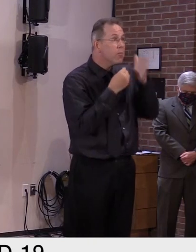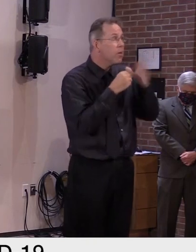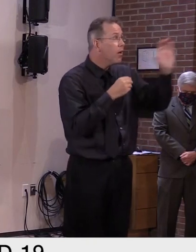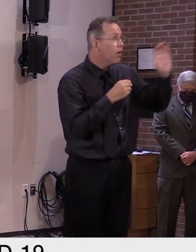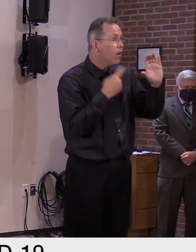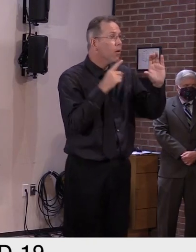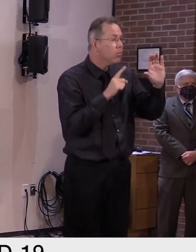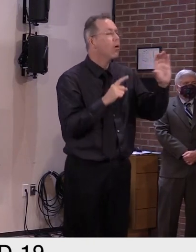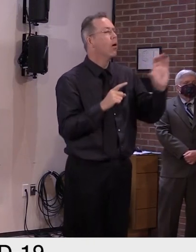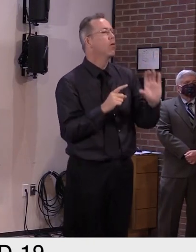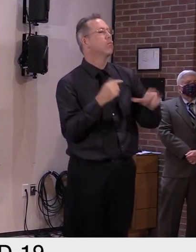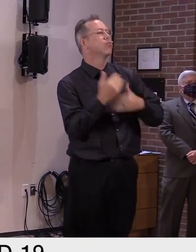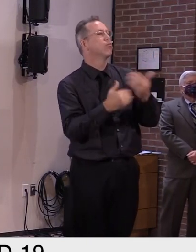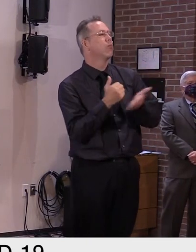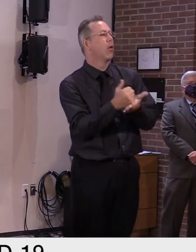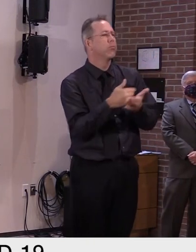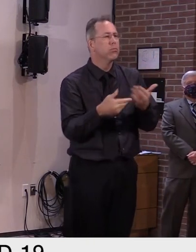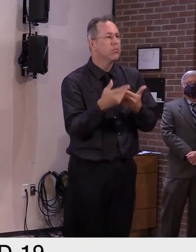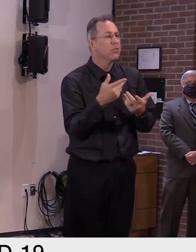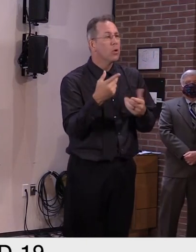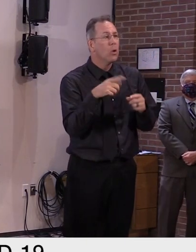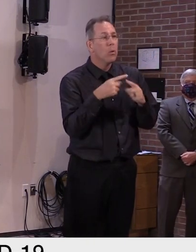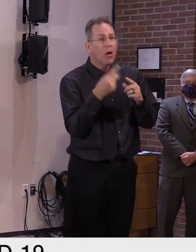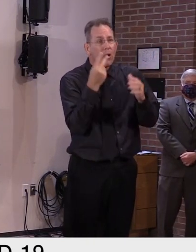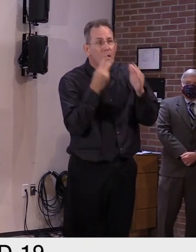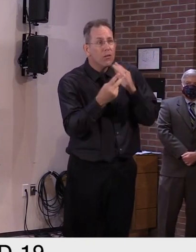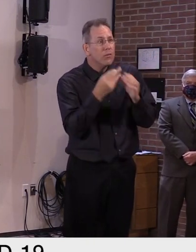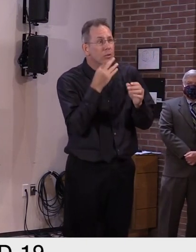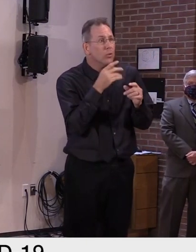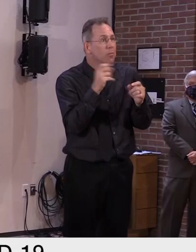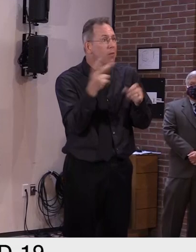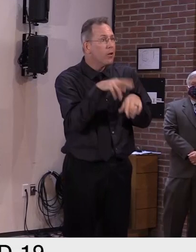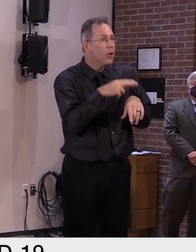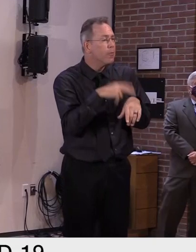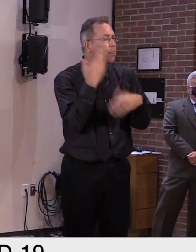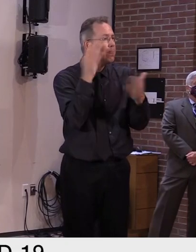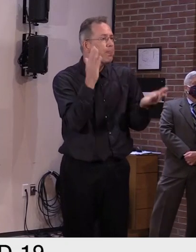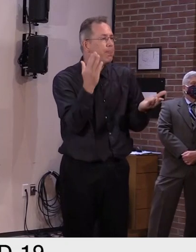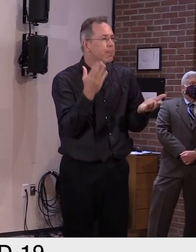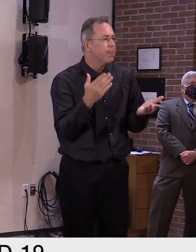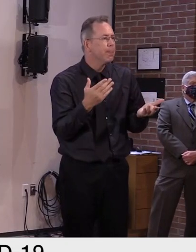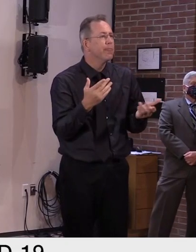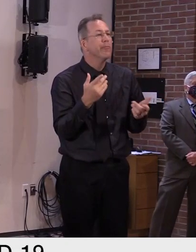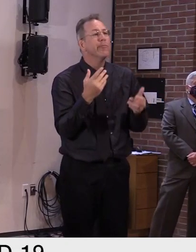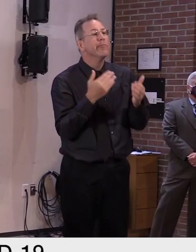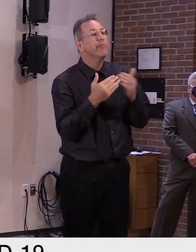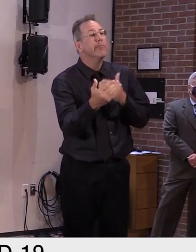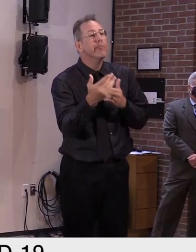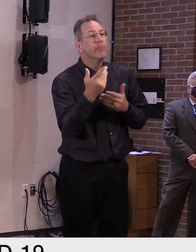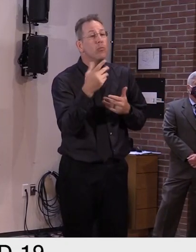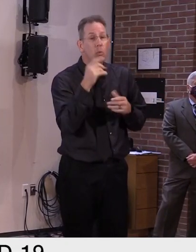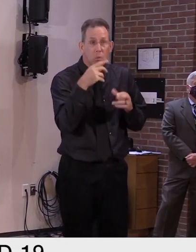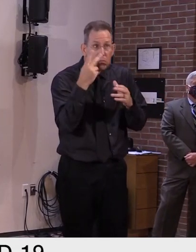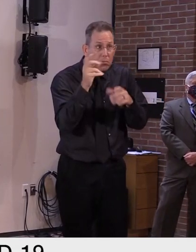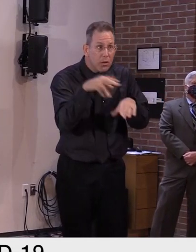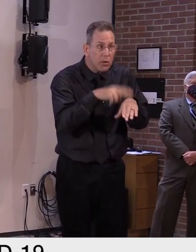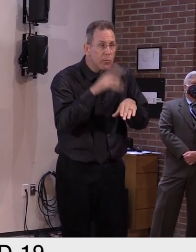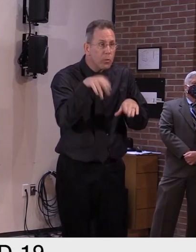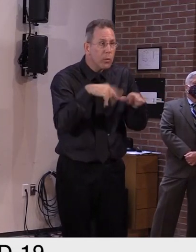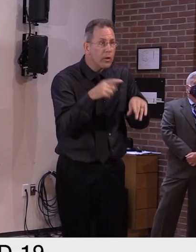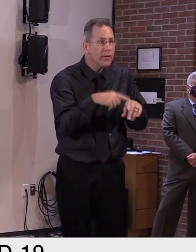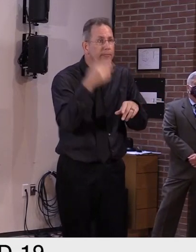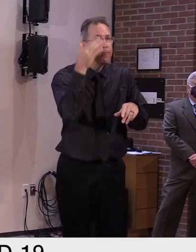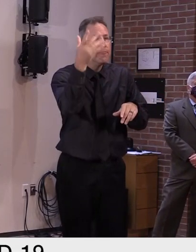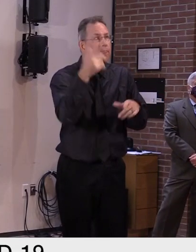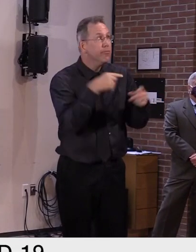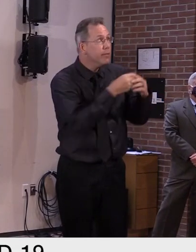anytime in the near future, but certainly in the months to come. And just a quick follow up, maybe for Commissioner